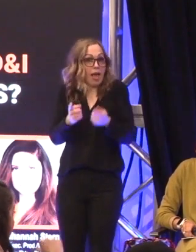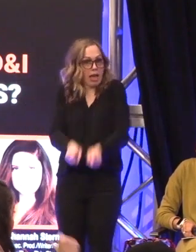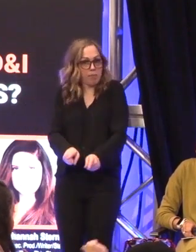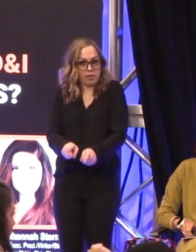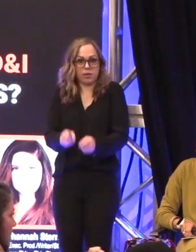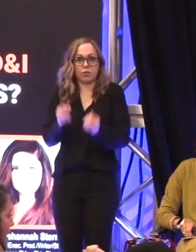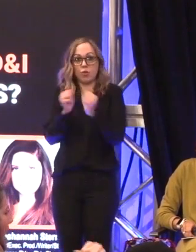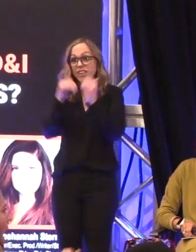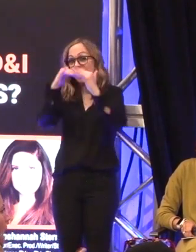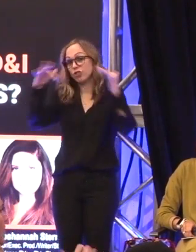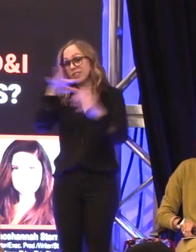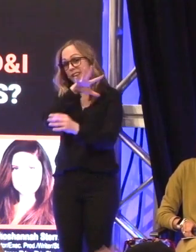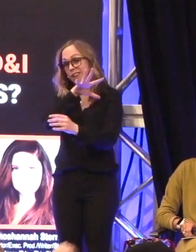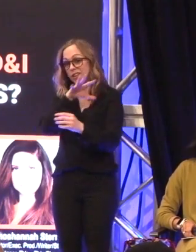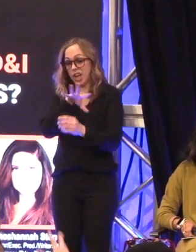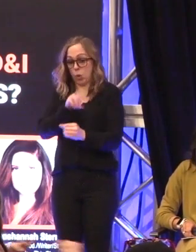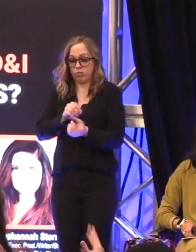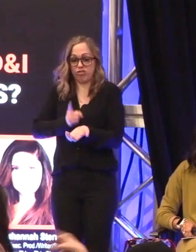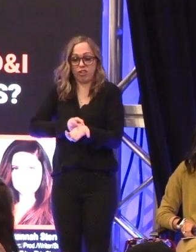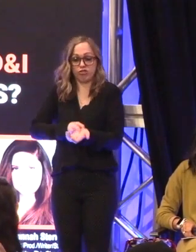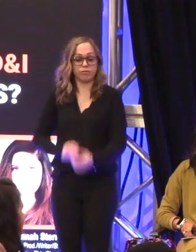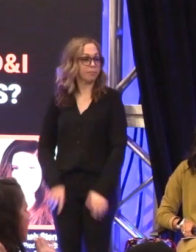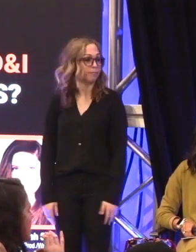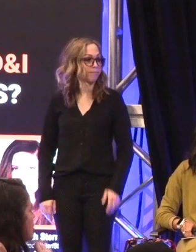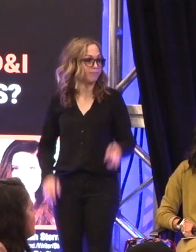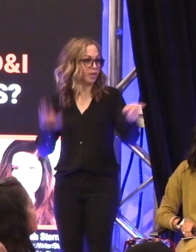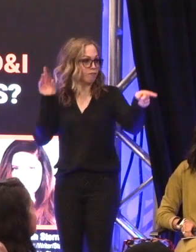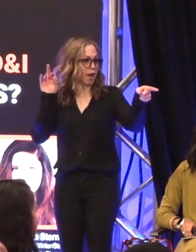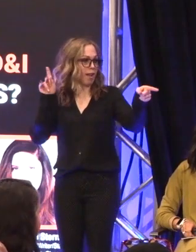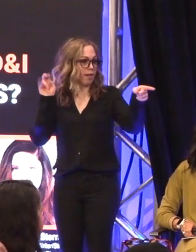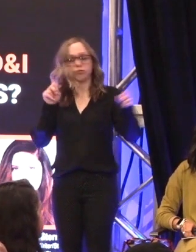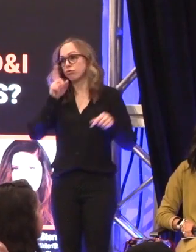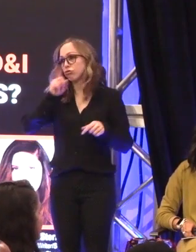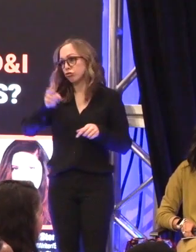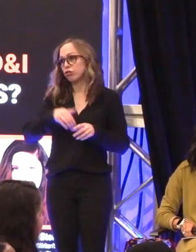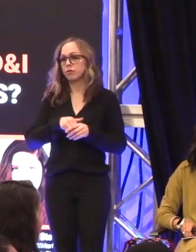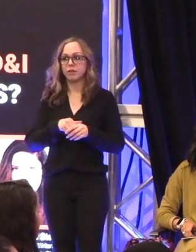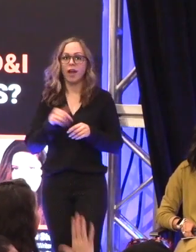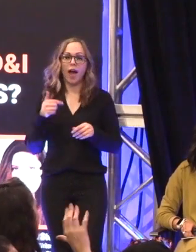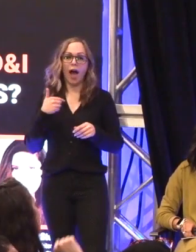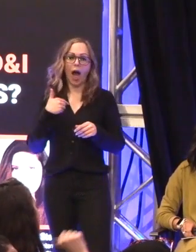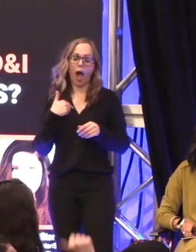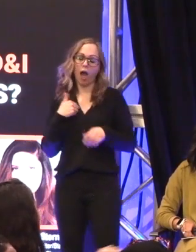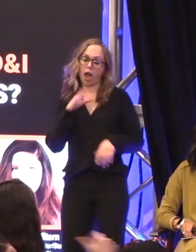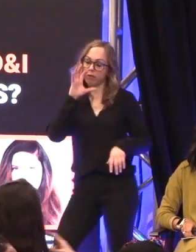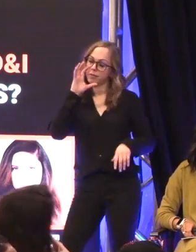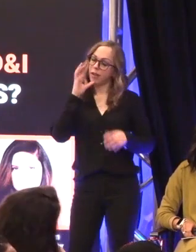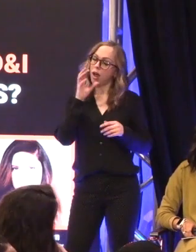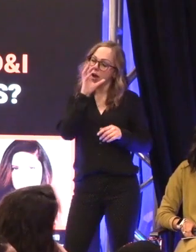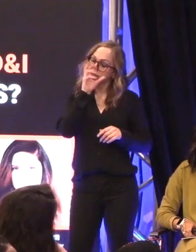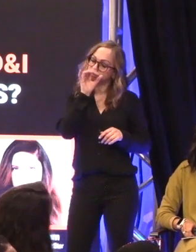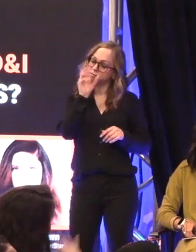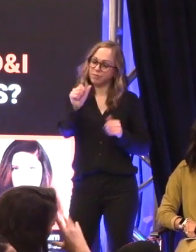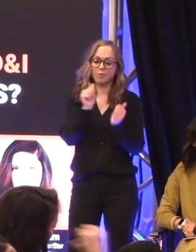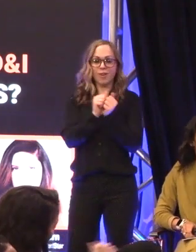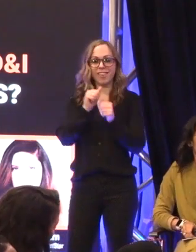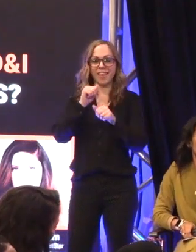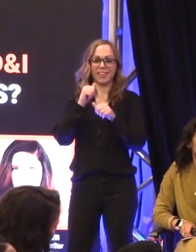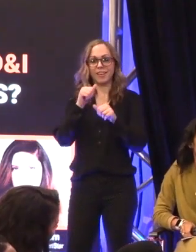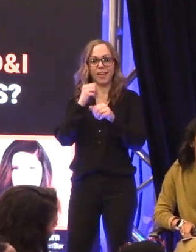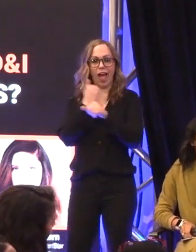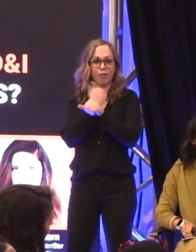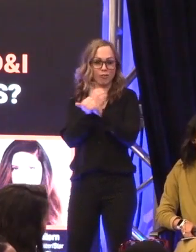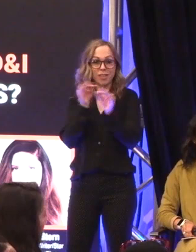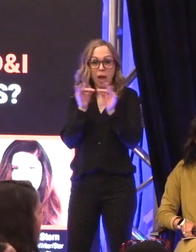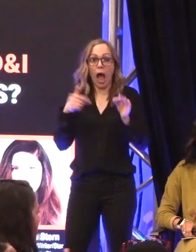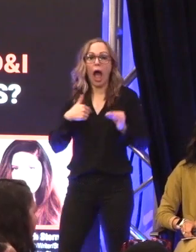this diversity and inclusion conversation. Yeah, so I'm a bit of a algorithm junkie. Like, I'm fascinated by this stuff, and I was going to be